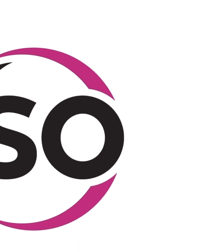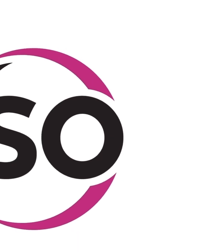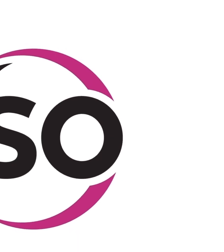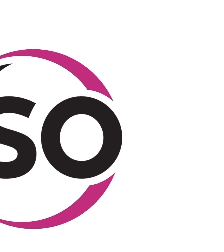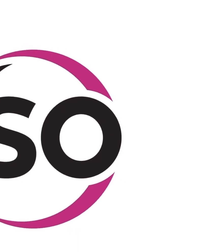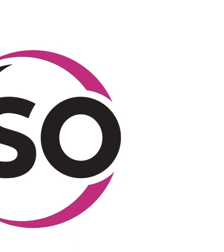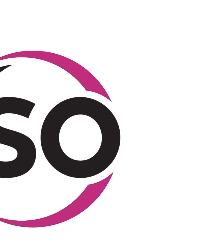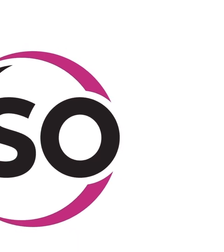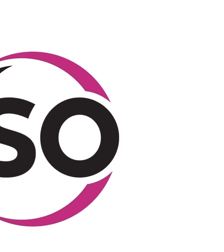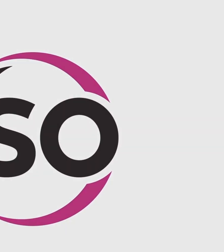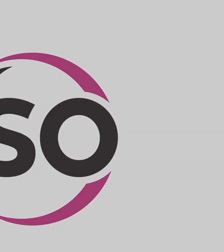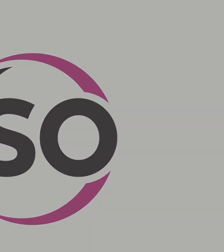VSO.